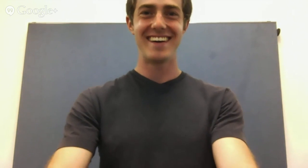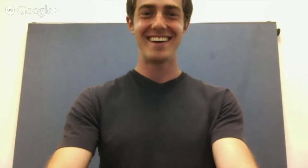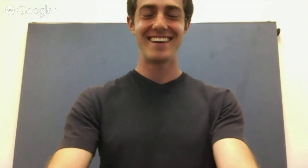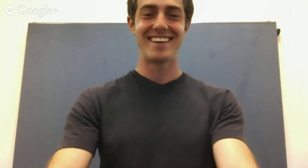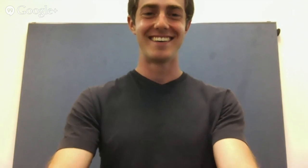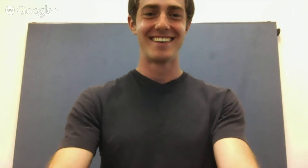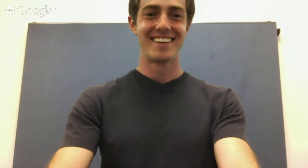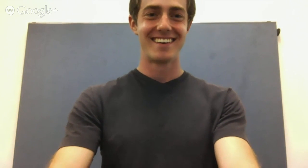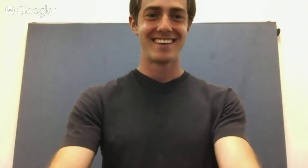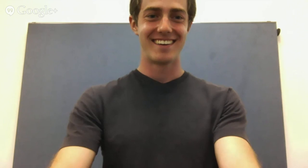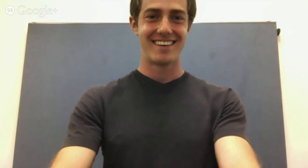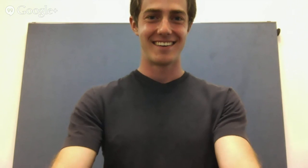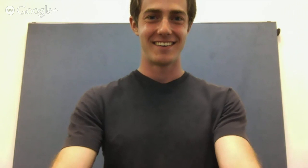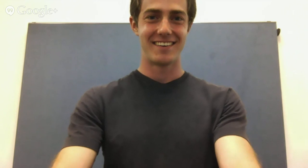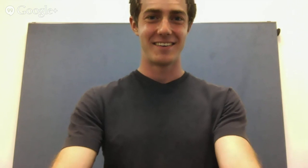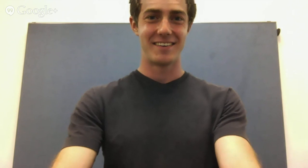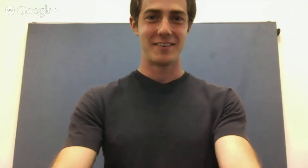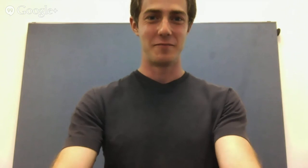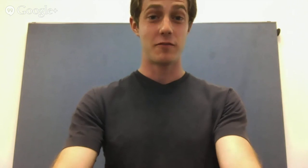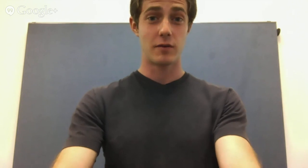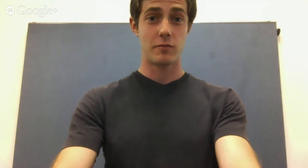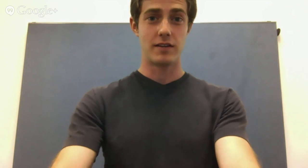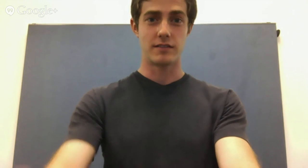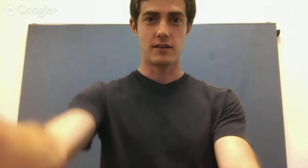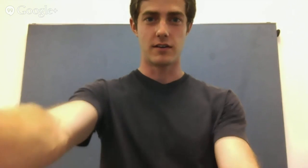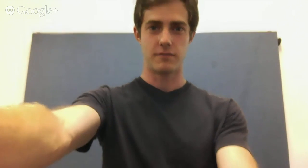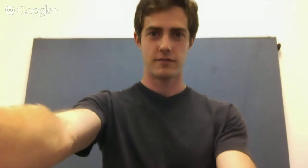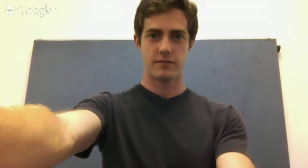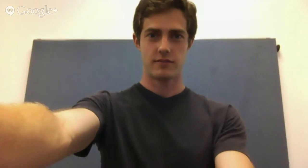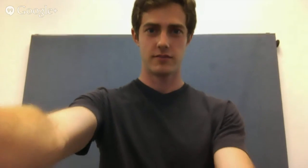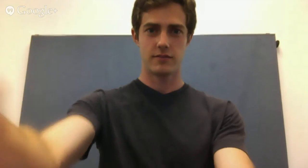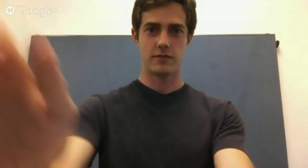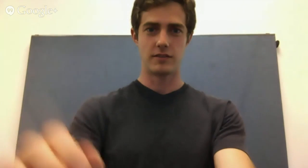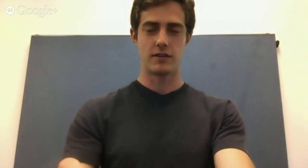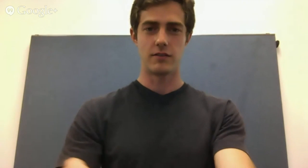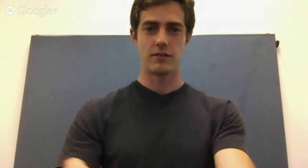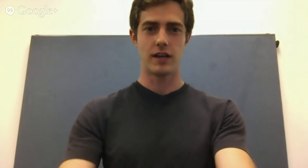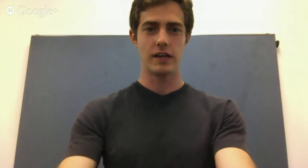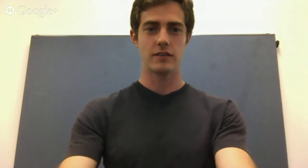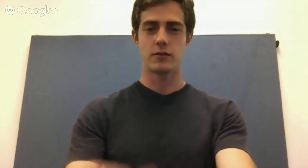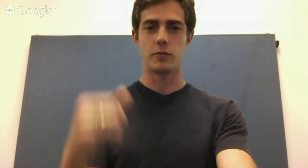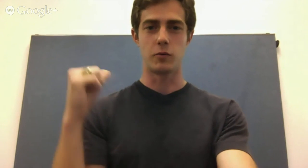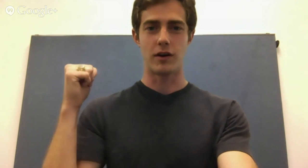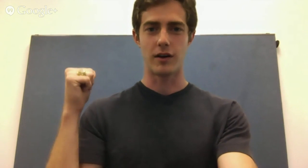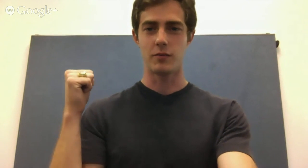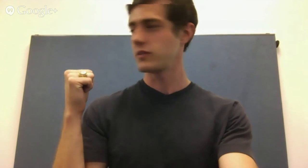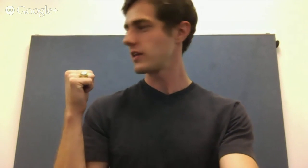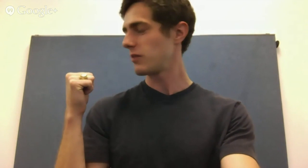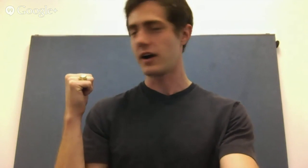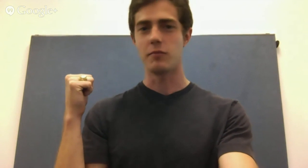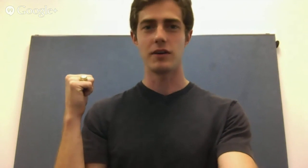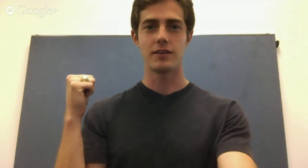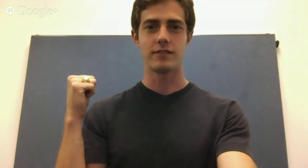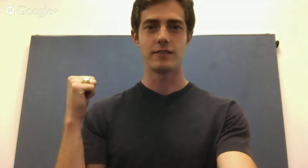Yay. Sorry if the top of my head is cut off. Let's do this here. The lighting is a little bit weird. I had to put that behind me because